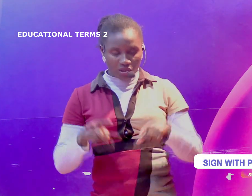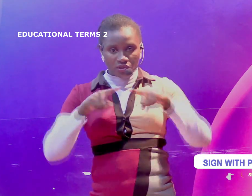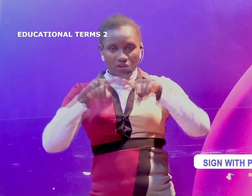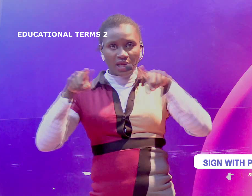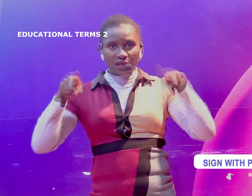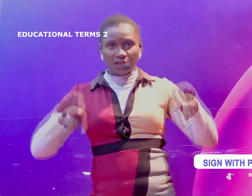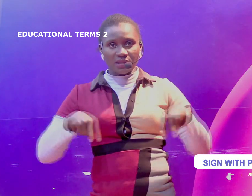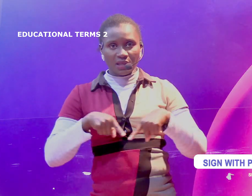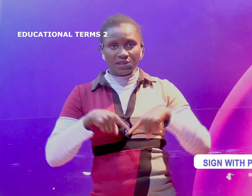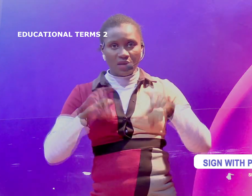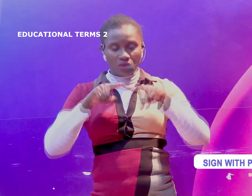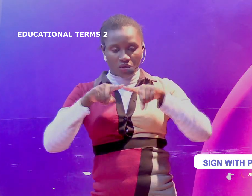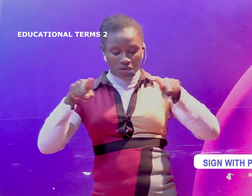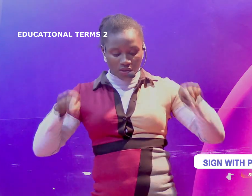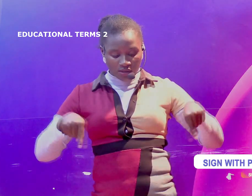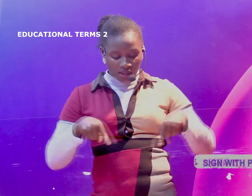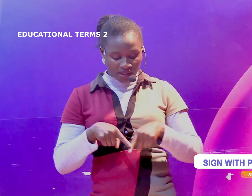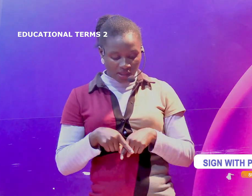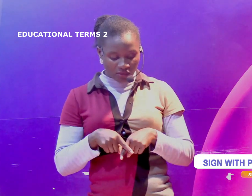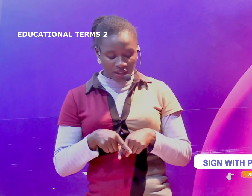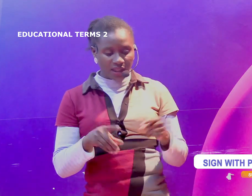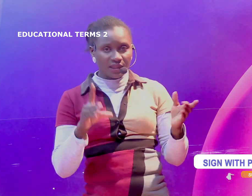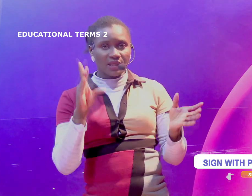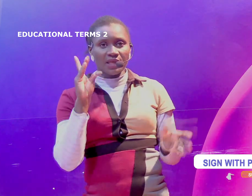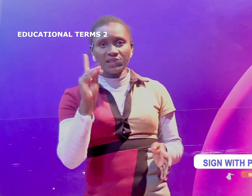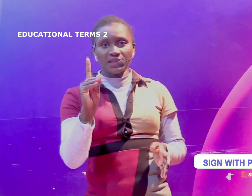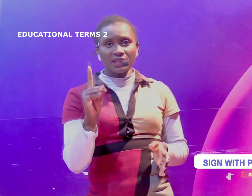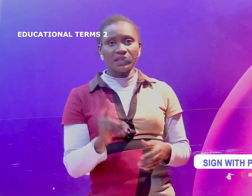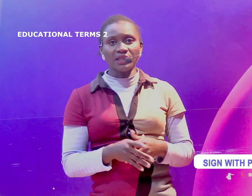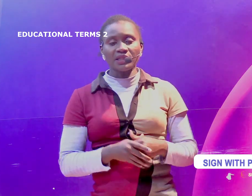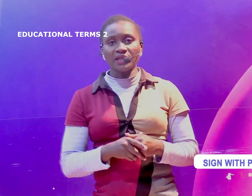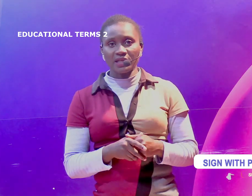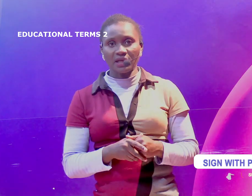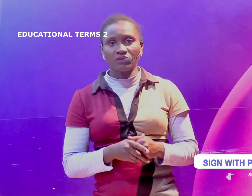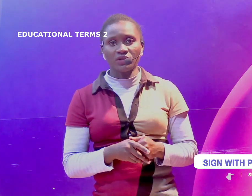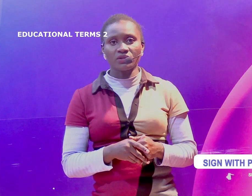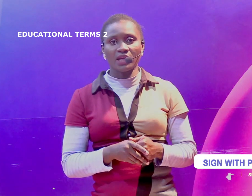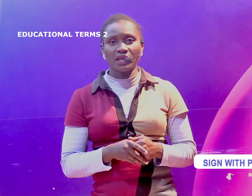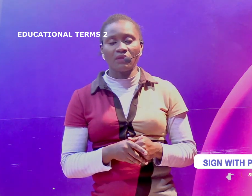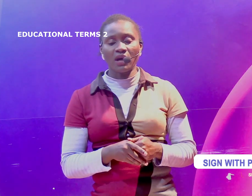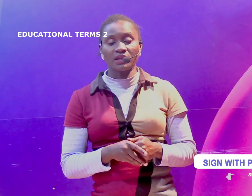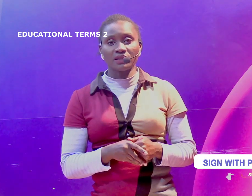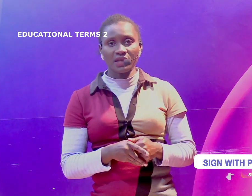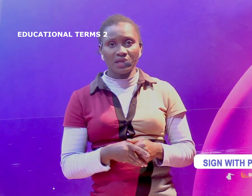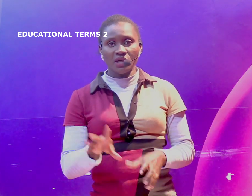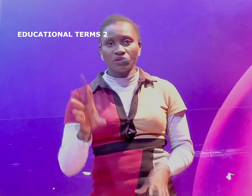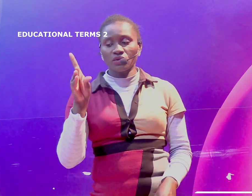like this, rectangle, rectangle. And then this letter D, data. Want to sign the word data. So using a